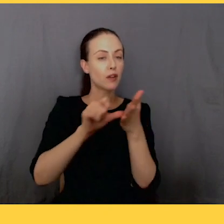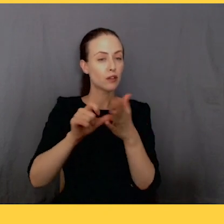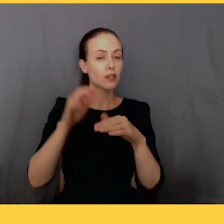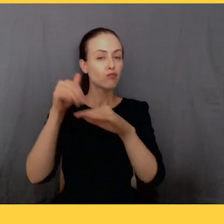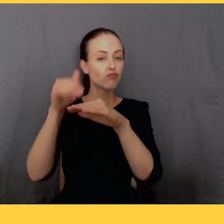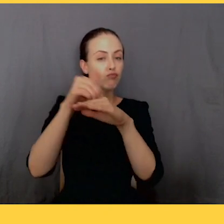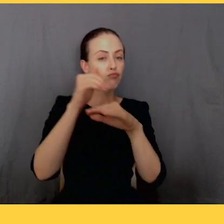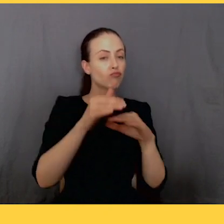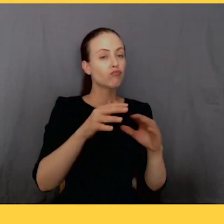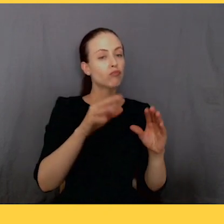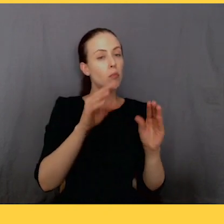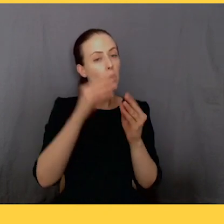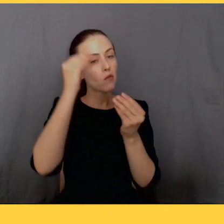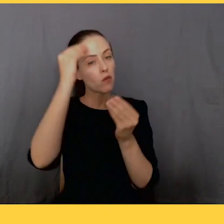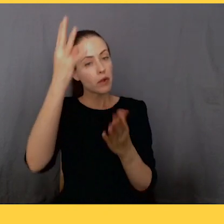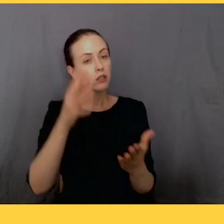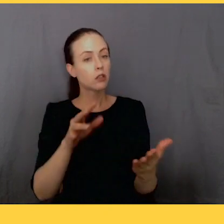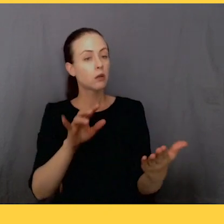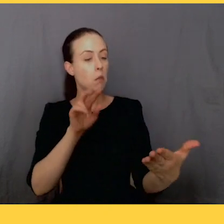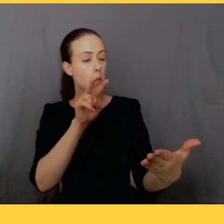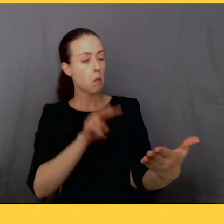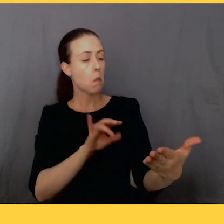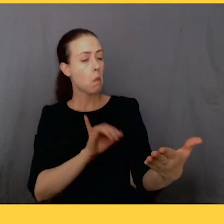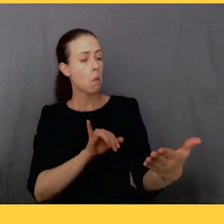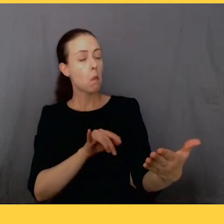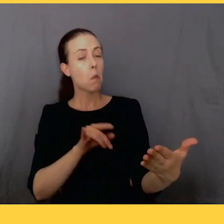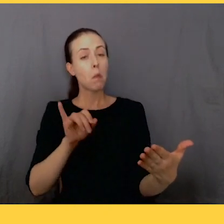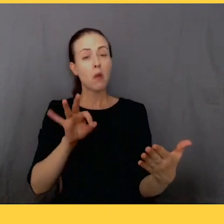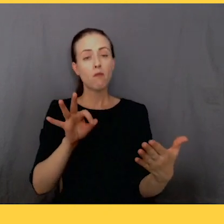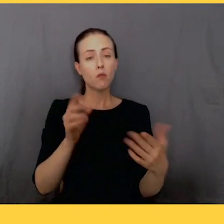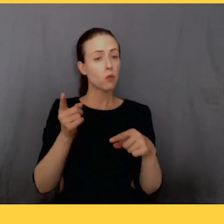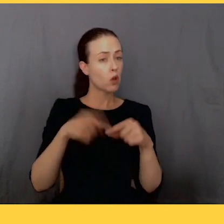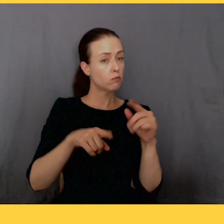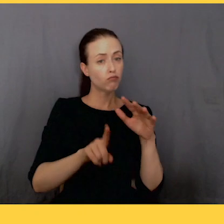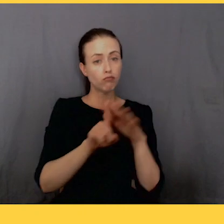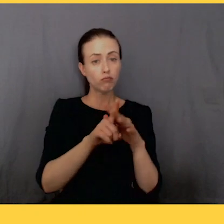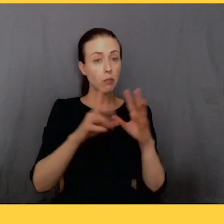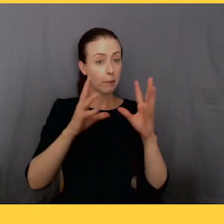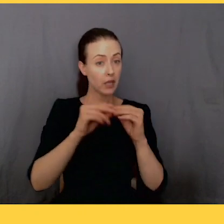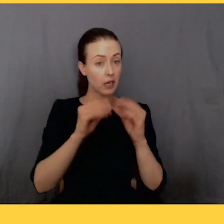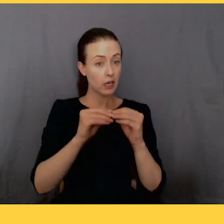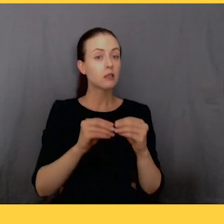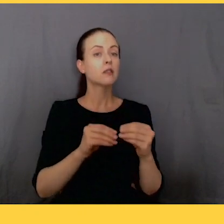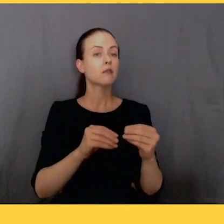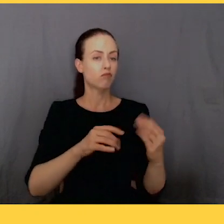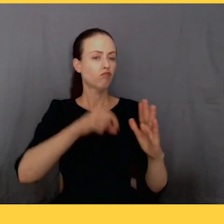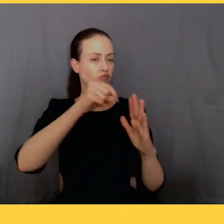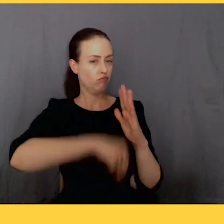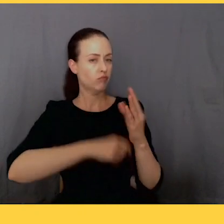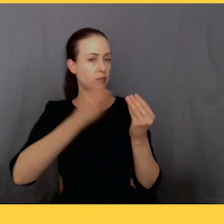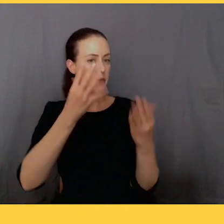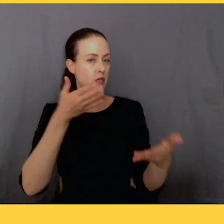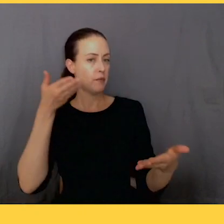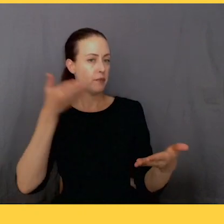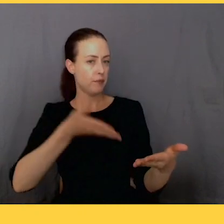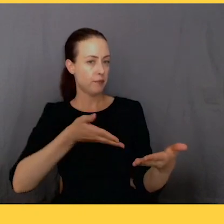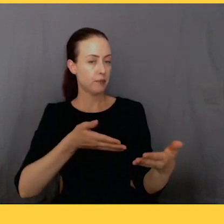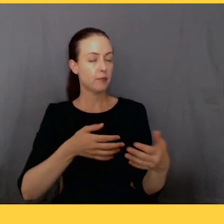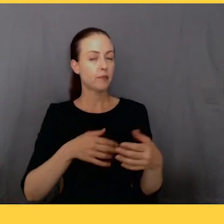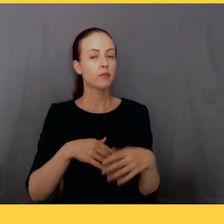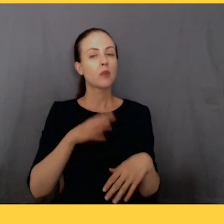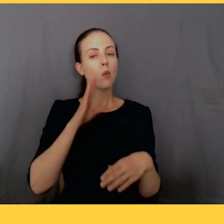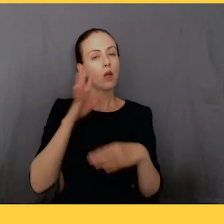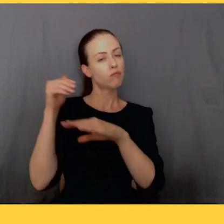if people were not able to make one of these meetings for all the customers in our service territory. And these will be